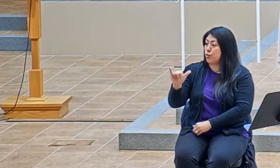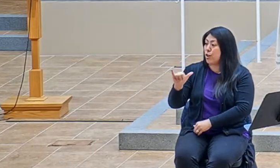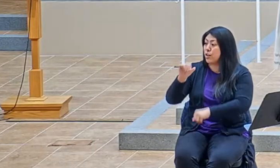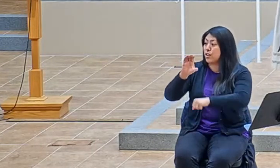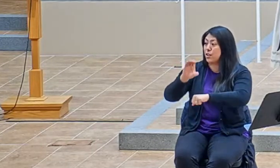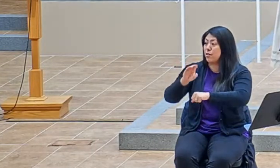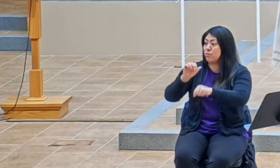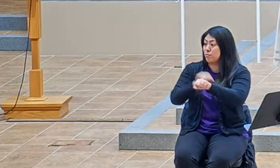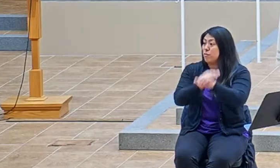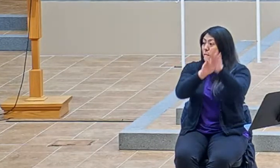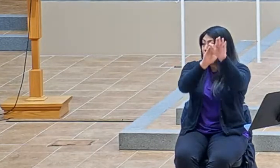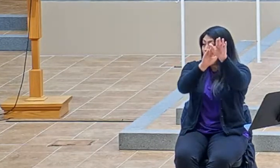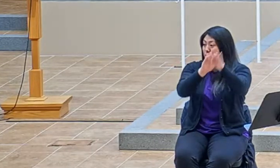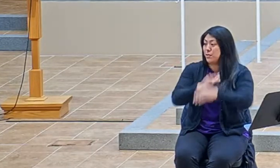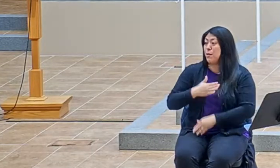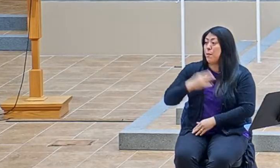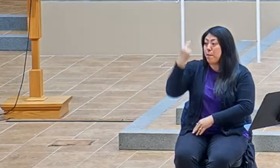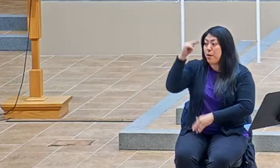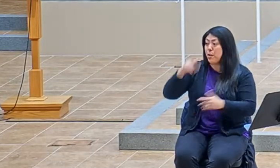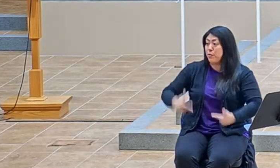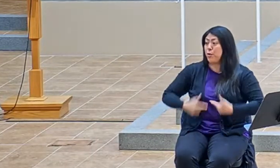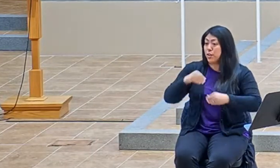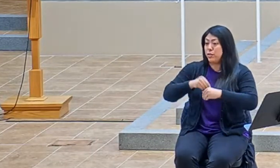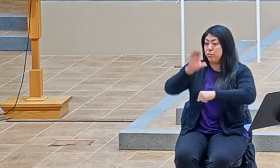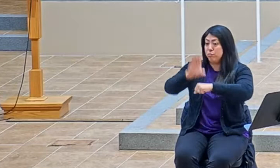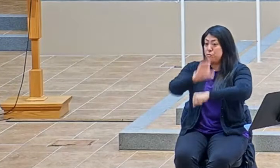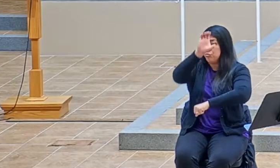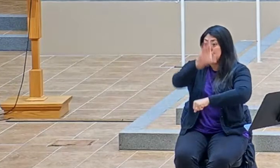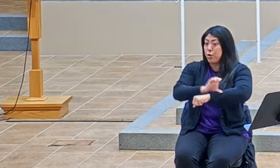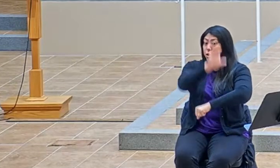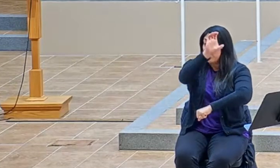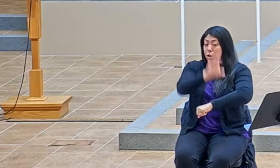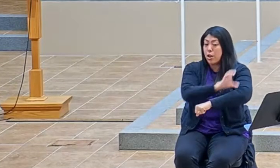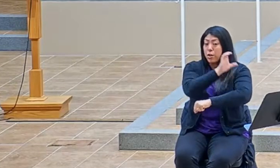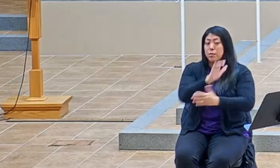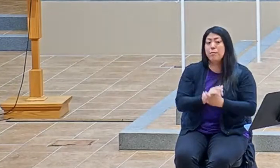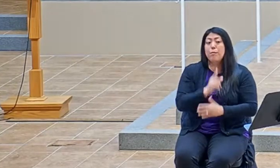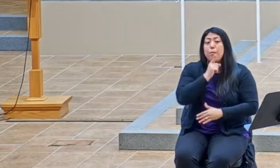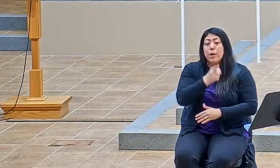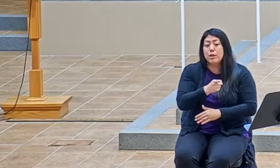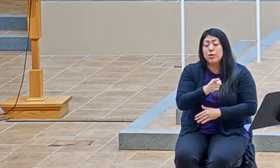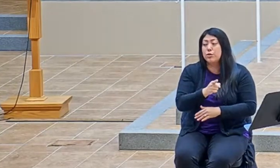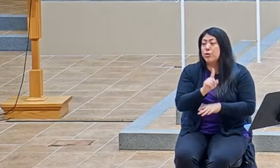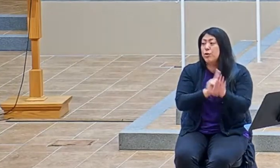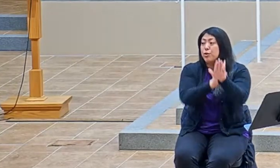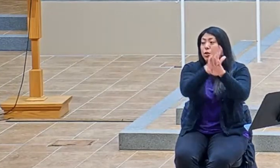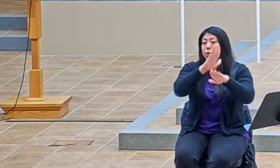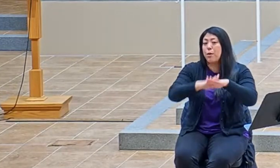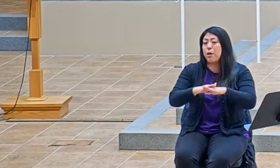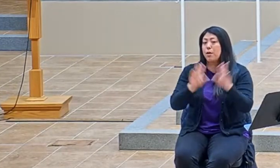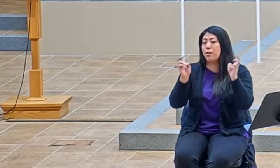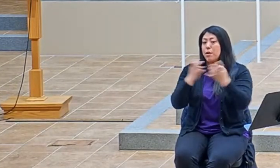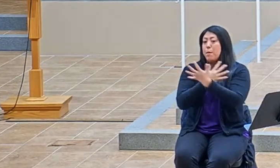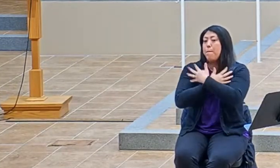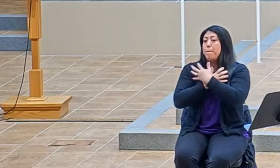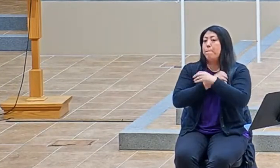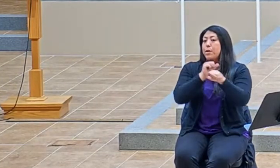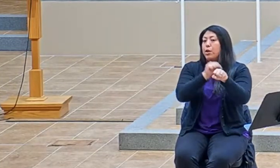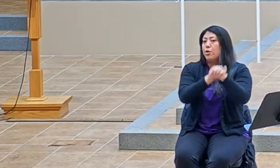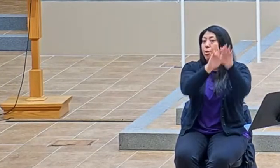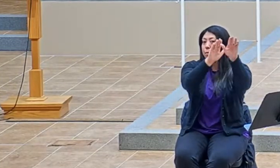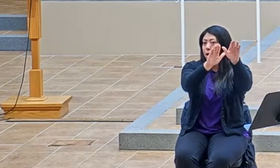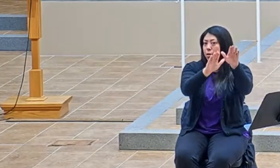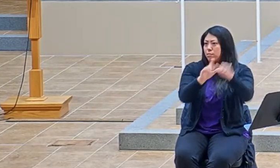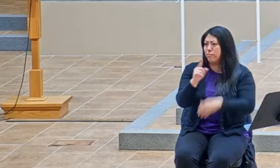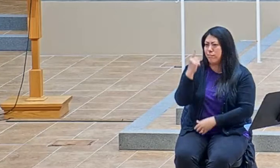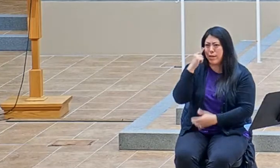Denver. He told us, he said, make sure you hike on Bear Mountain. He knew where we were going. I